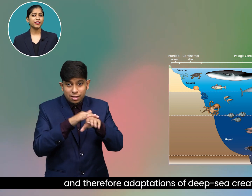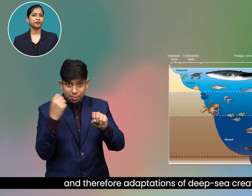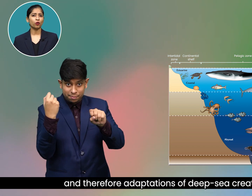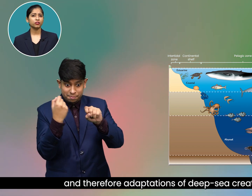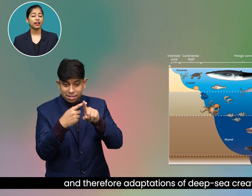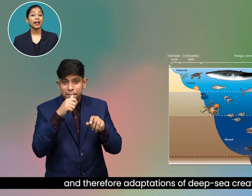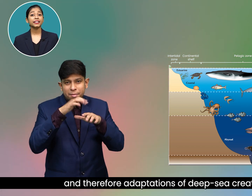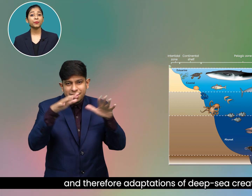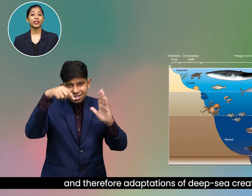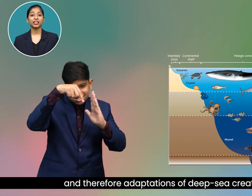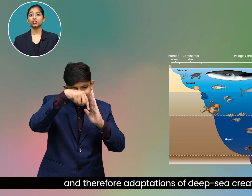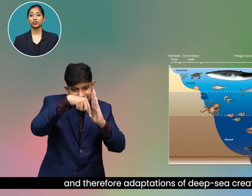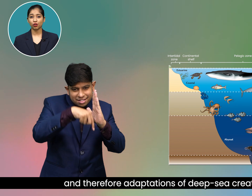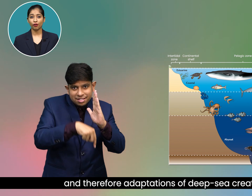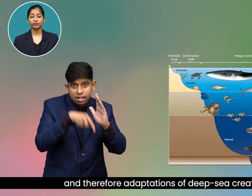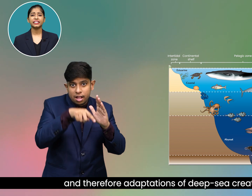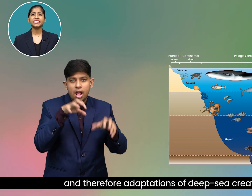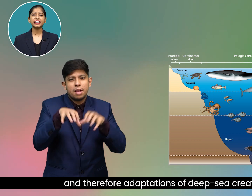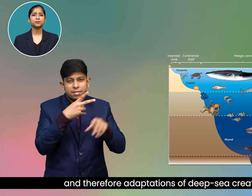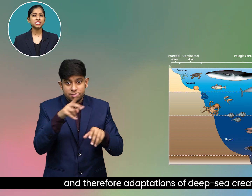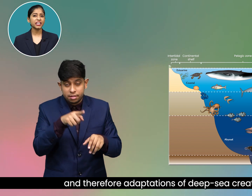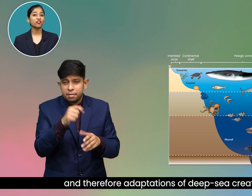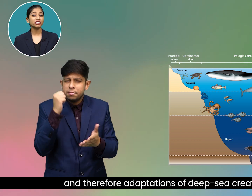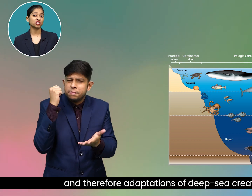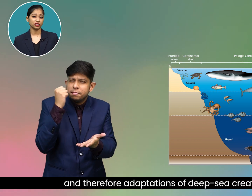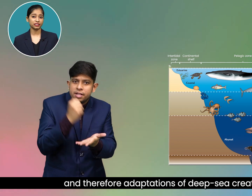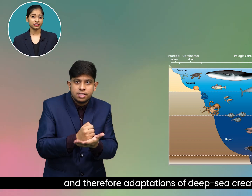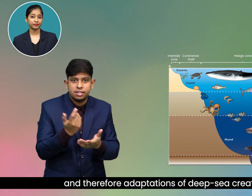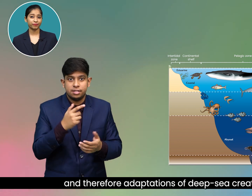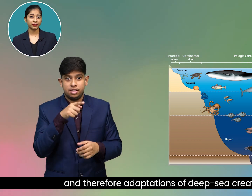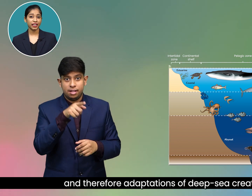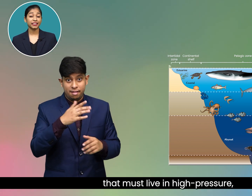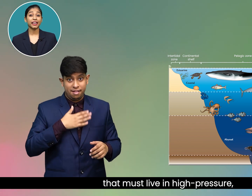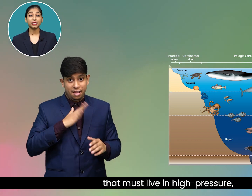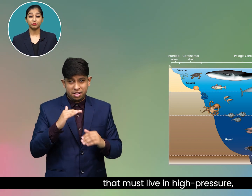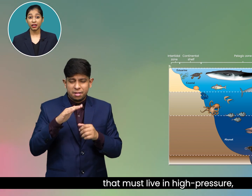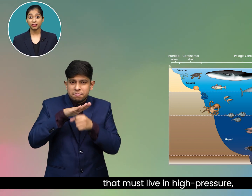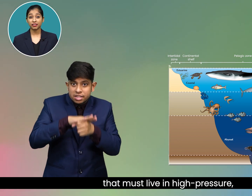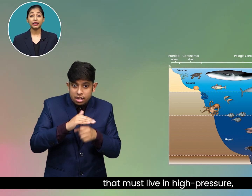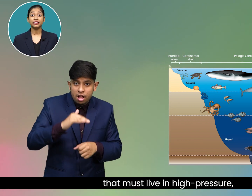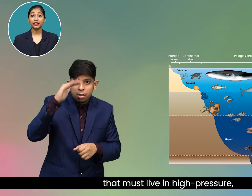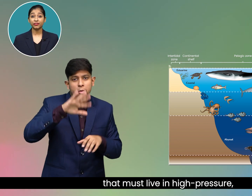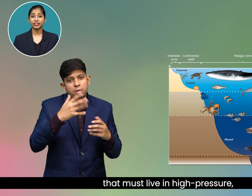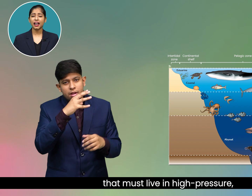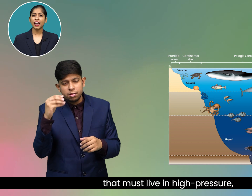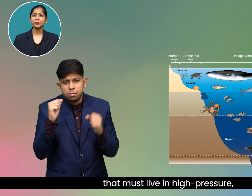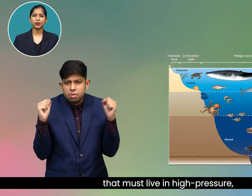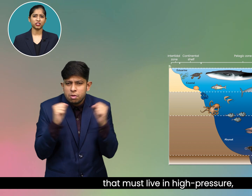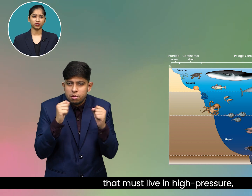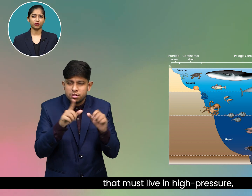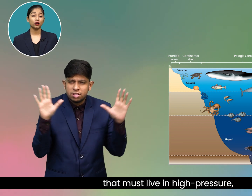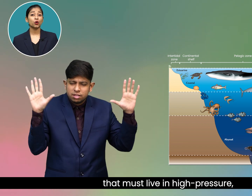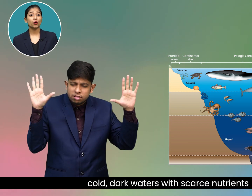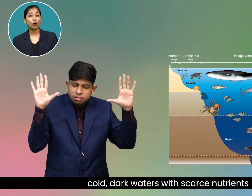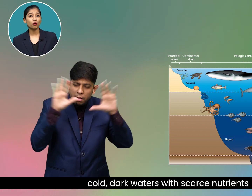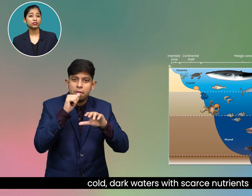and therefore adaptations of deep sea creatures that must live in high